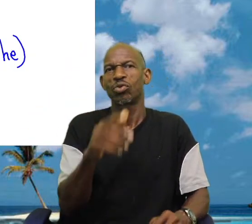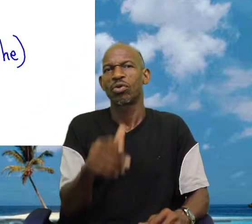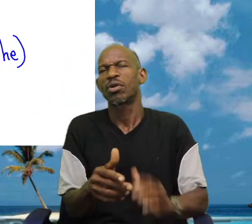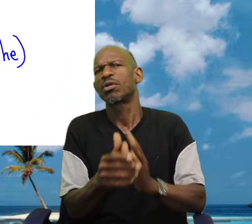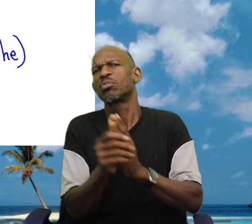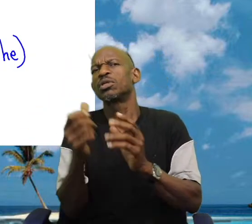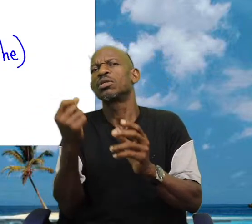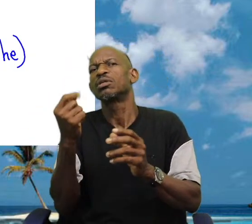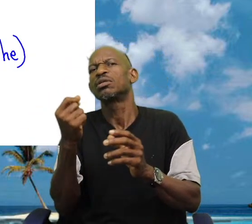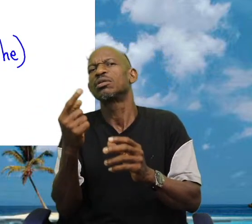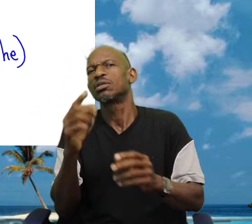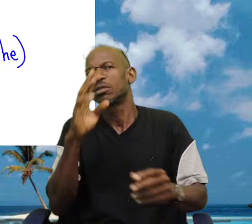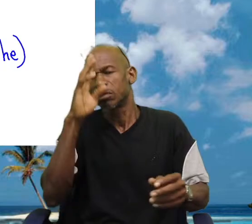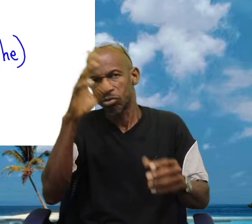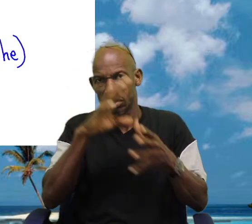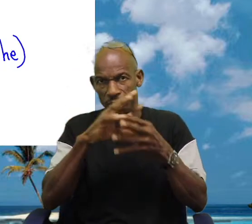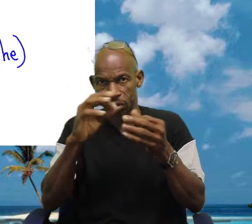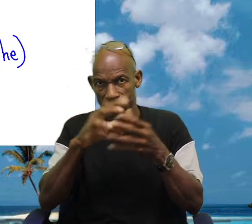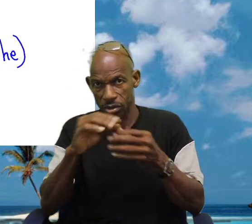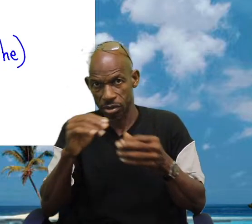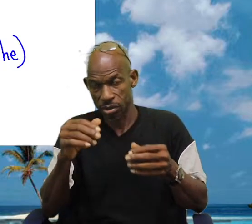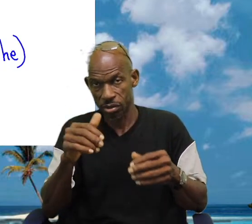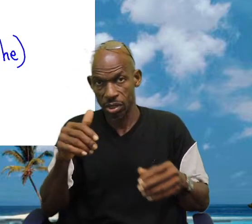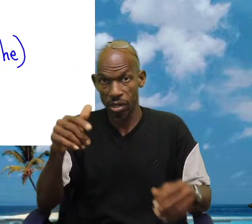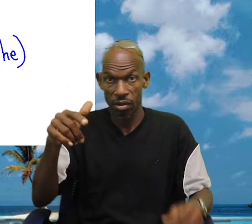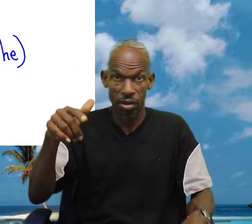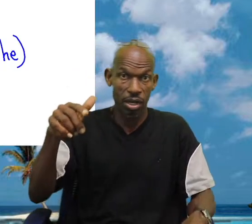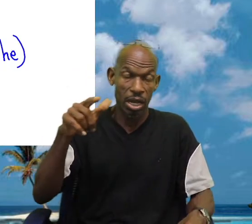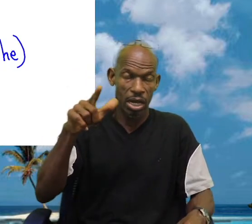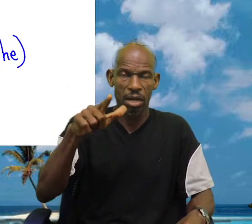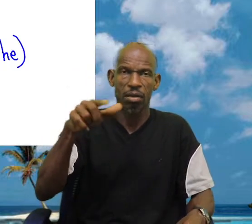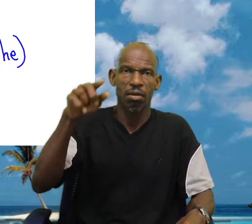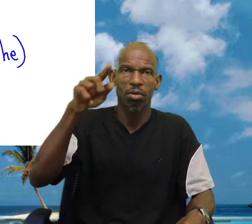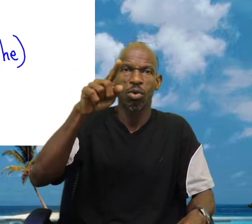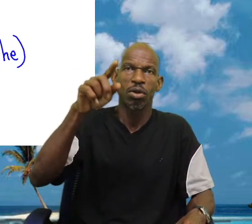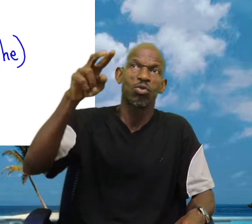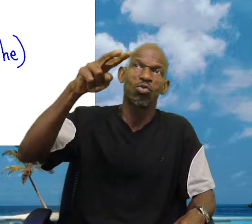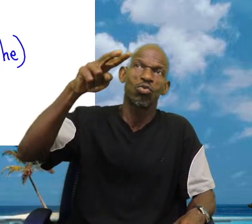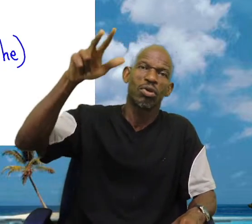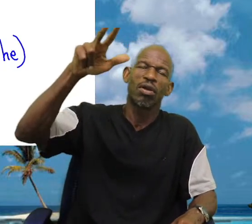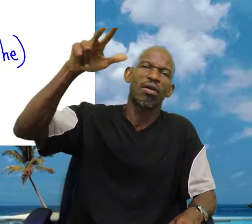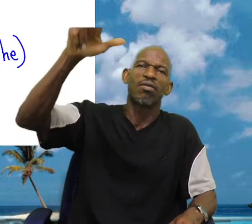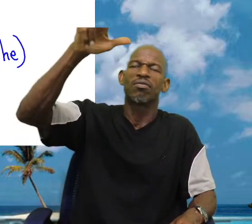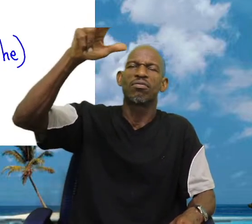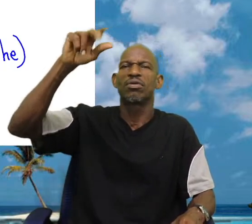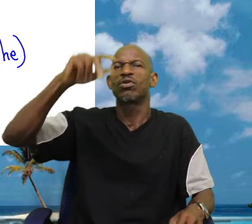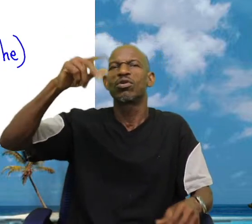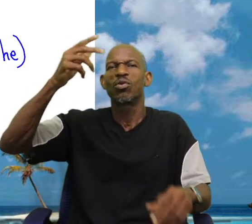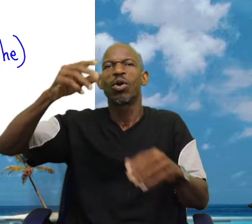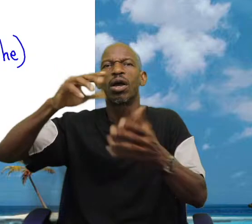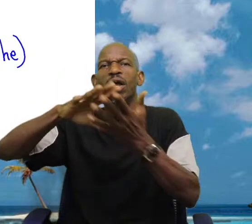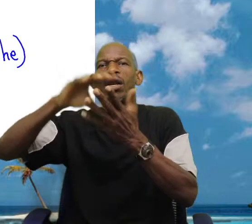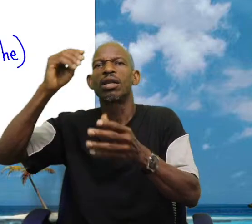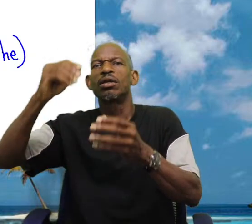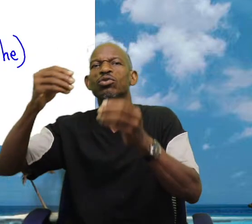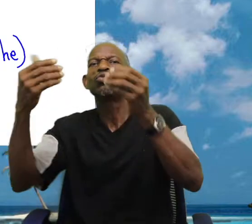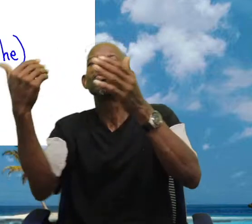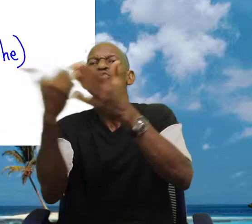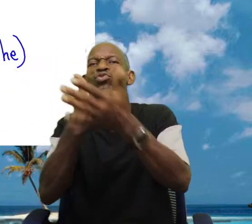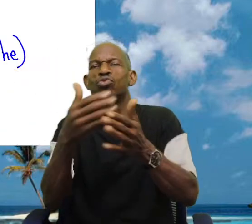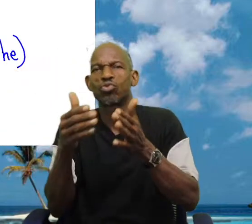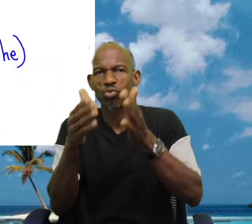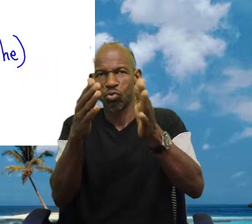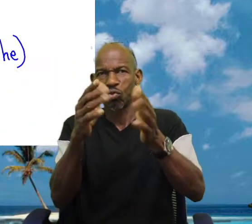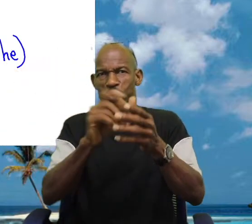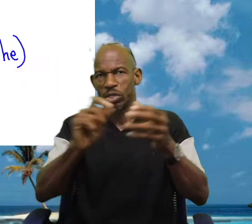these sentences. So every level there's a different type of sentence I want to show you, so that eventually